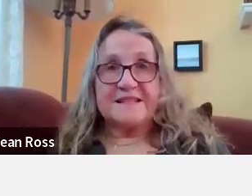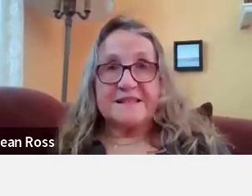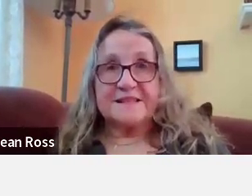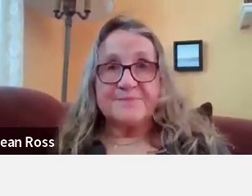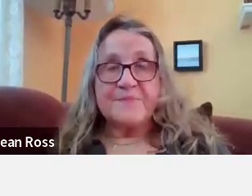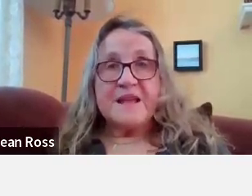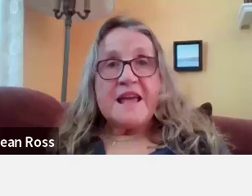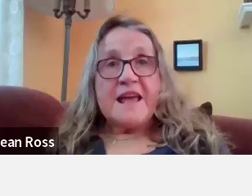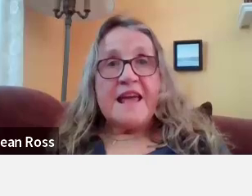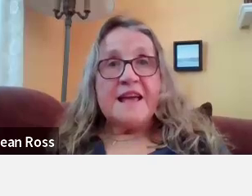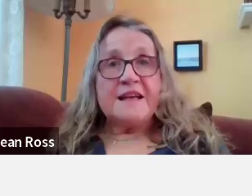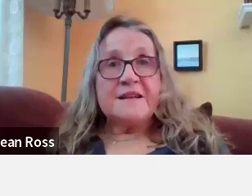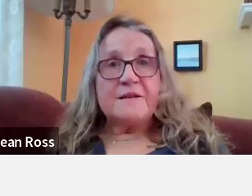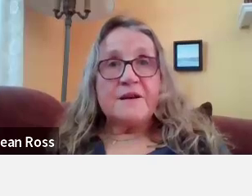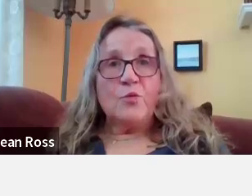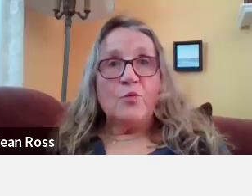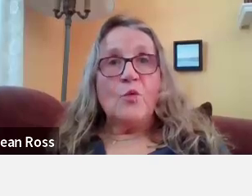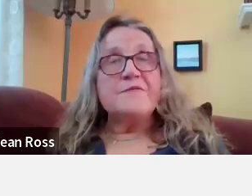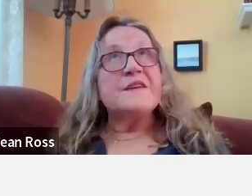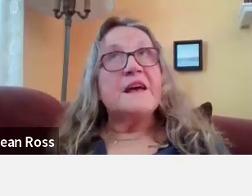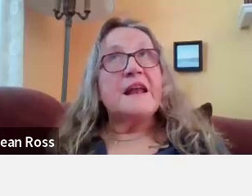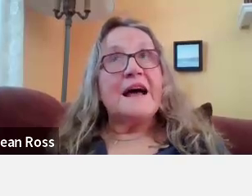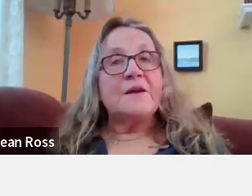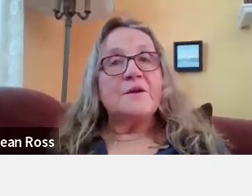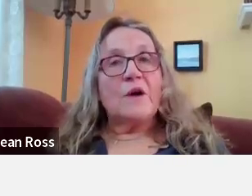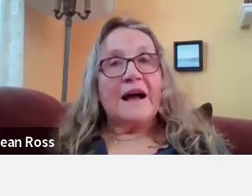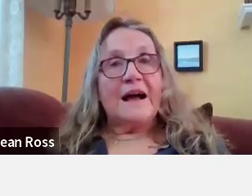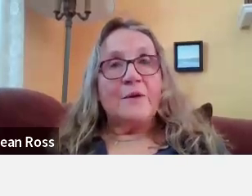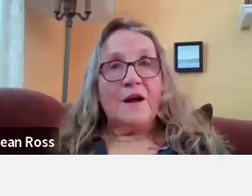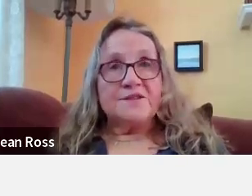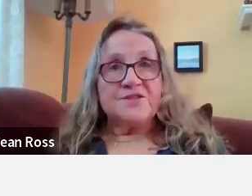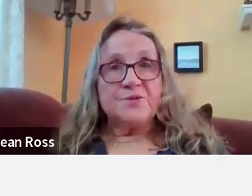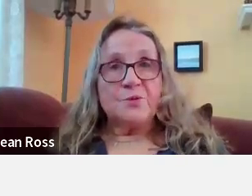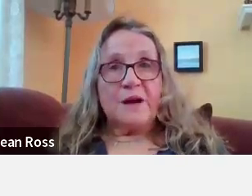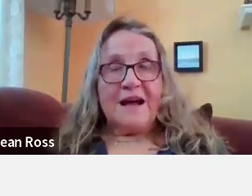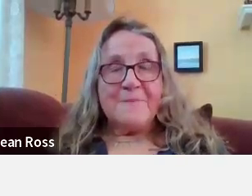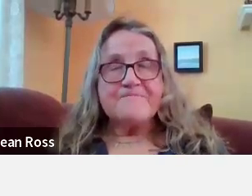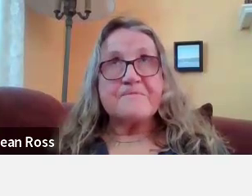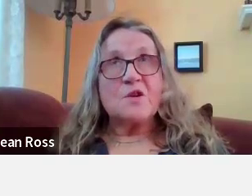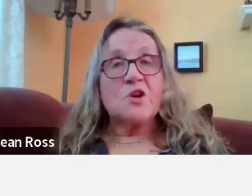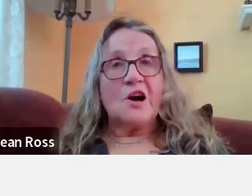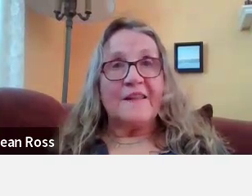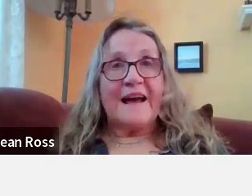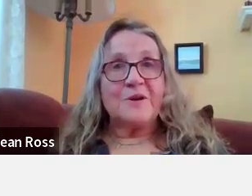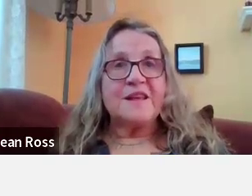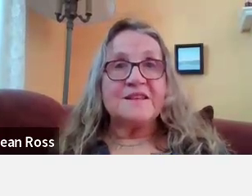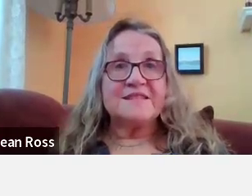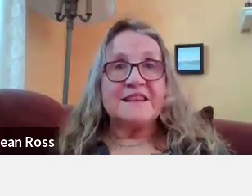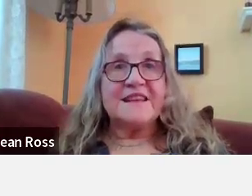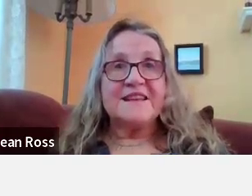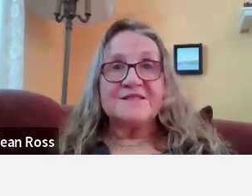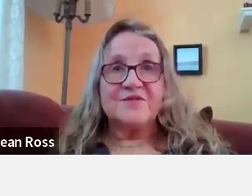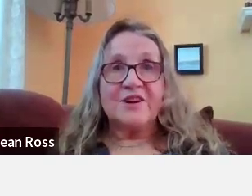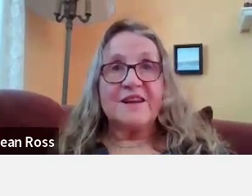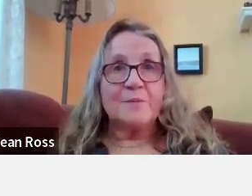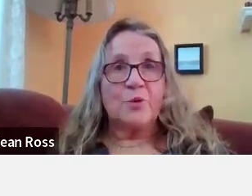the very best ideas. And one thing that I I want to call out is